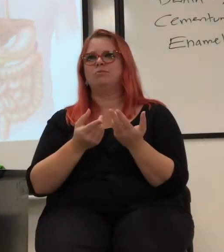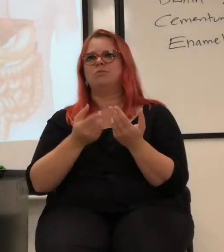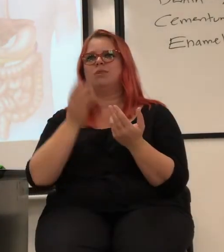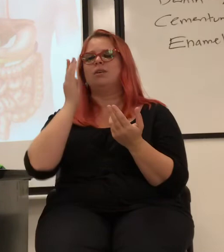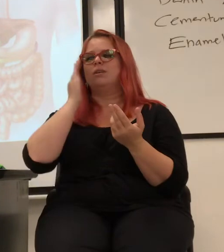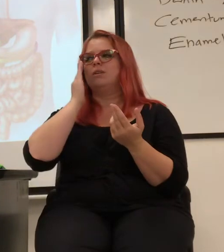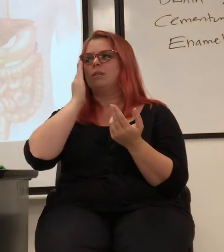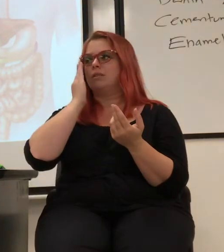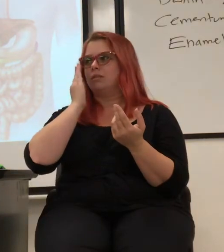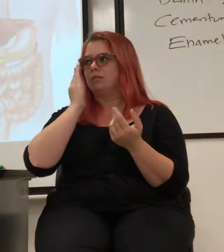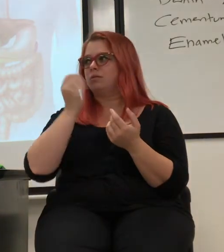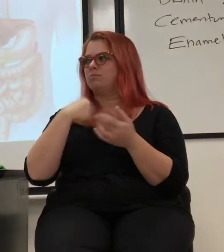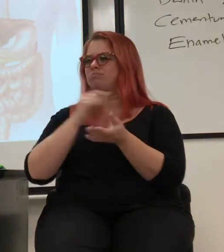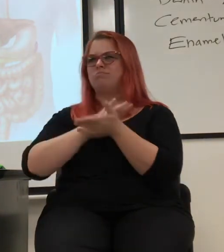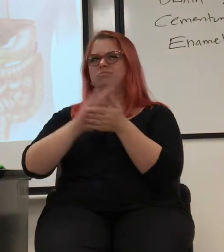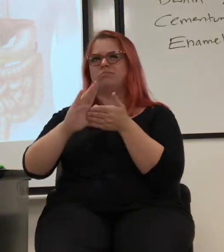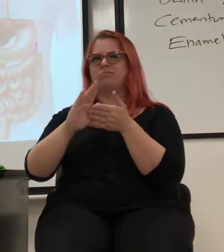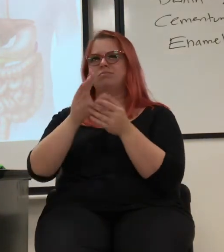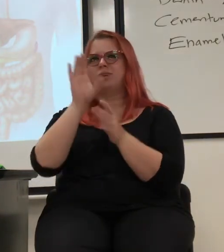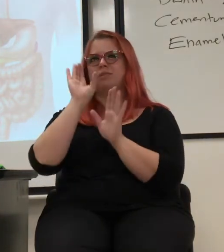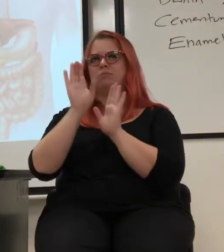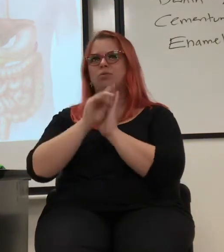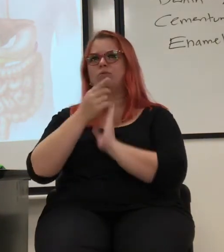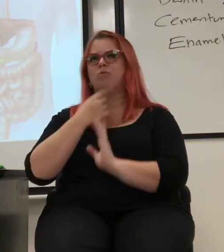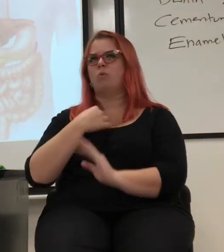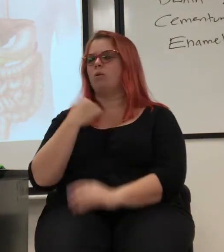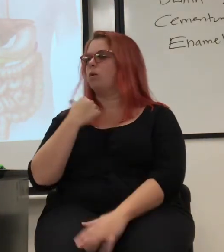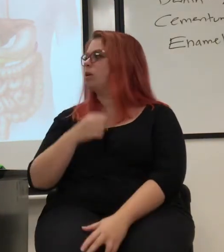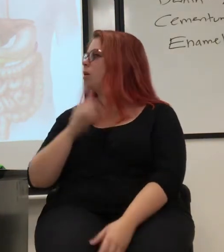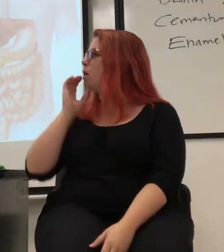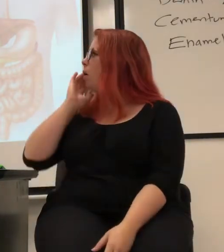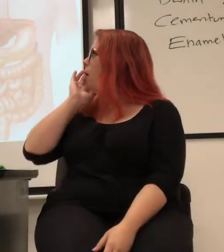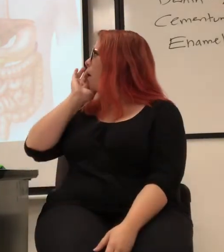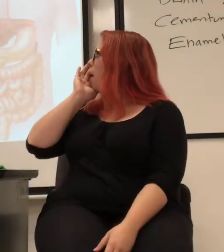I got a nice picture of swallowing.